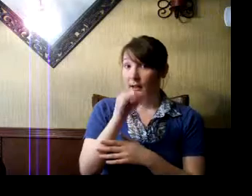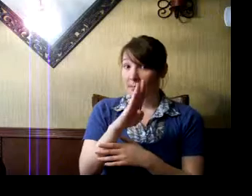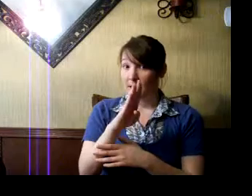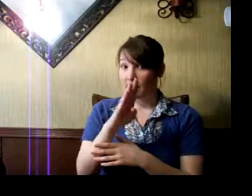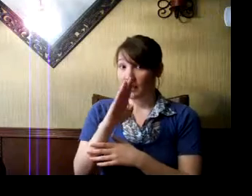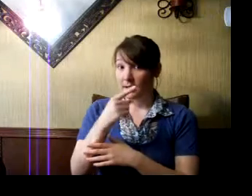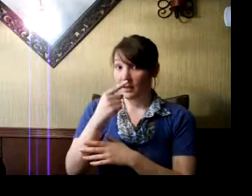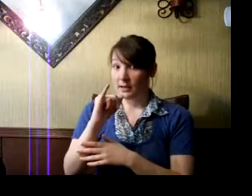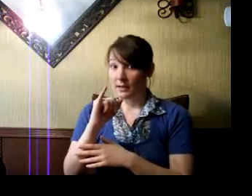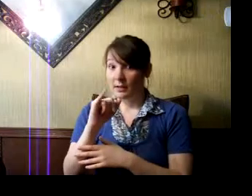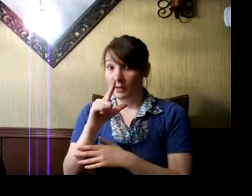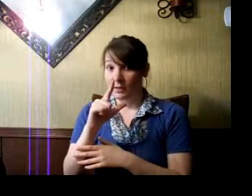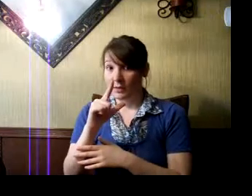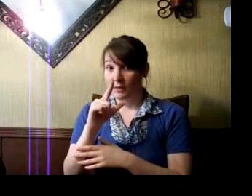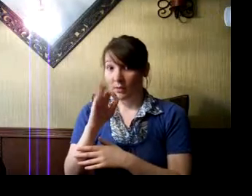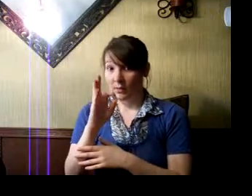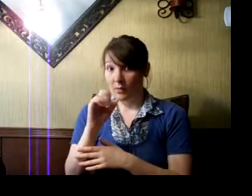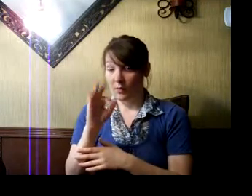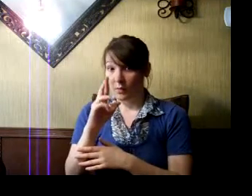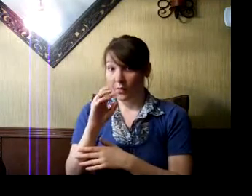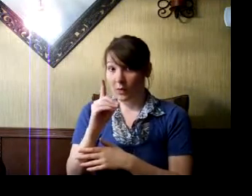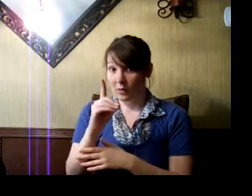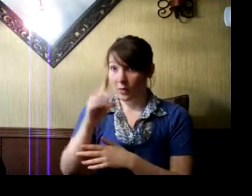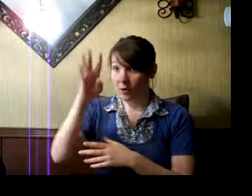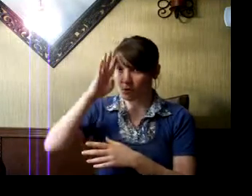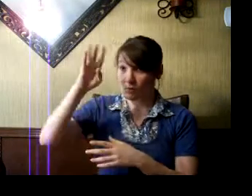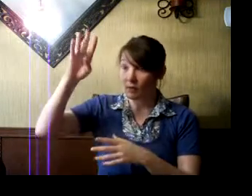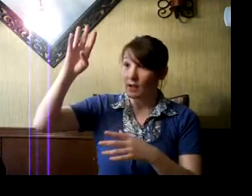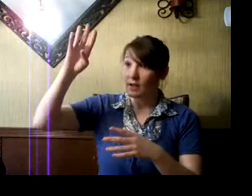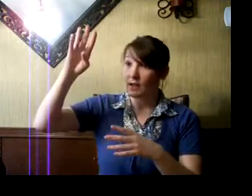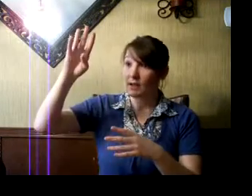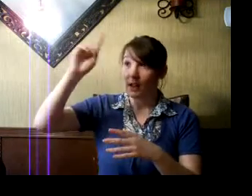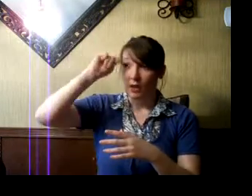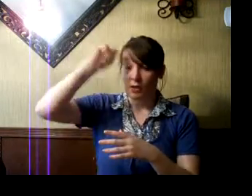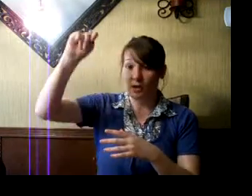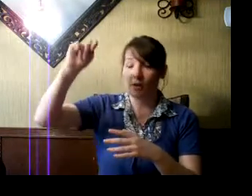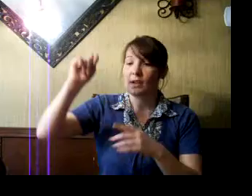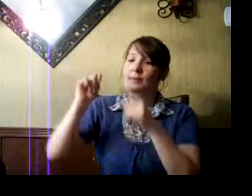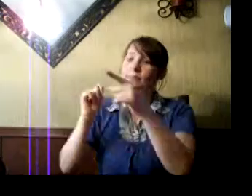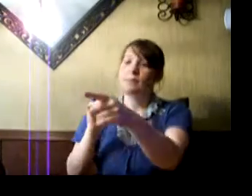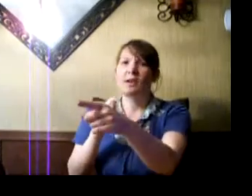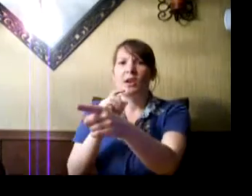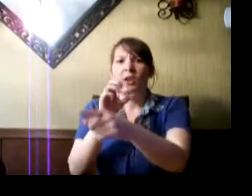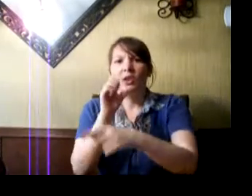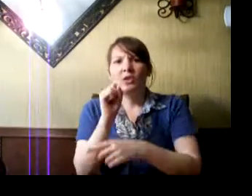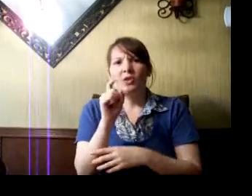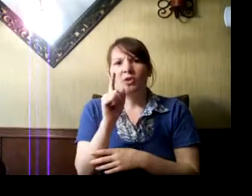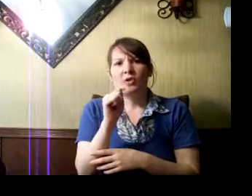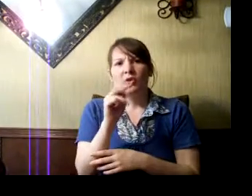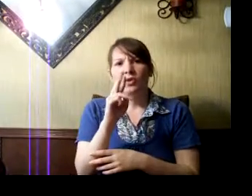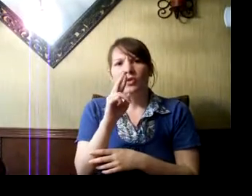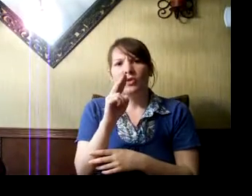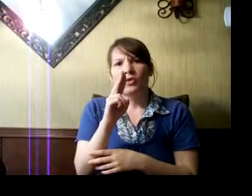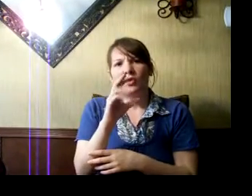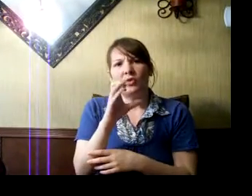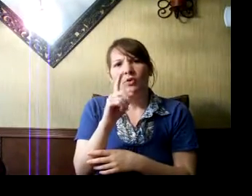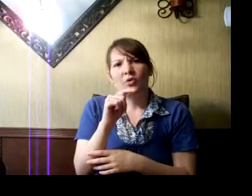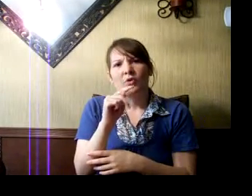paradigm called the structure of the intellect. It's an absolutely brilliant piece of work, original piece of work by J.P. Guilford, but